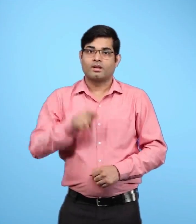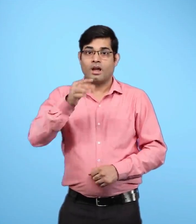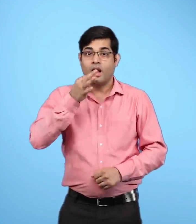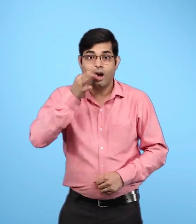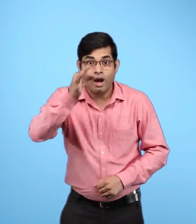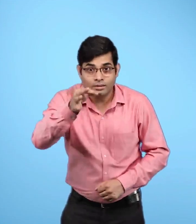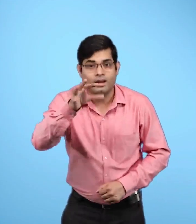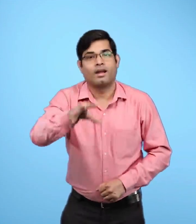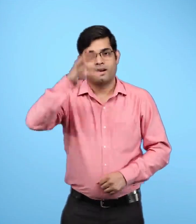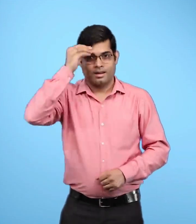Find out.